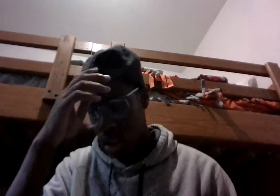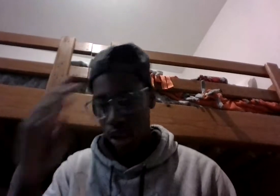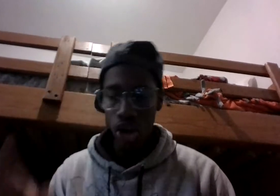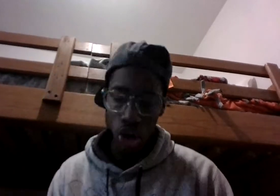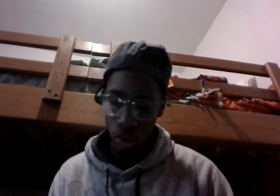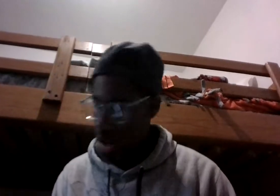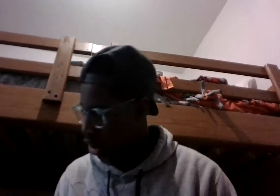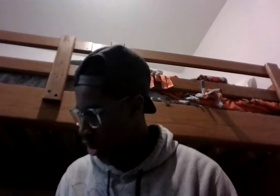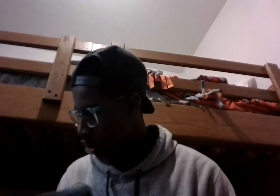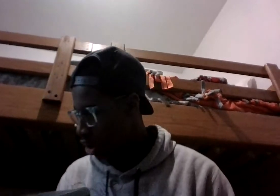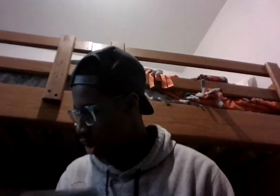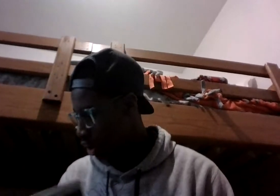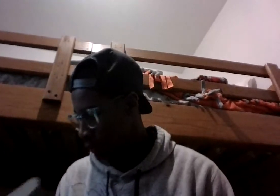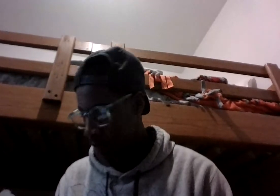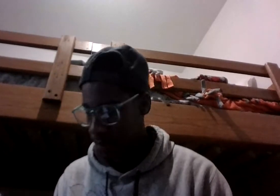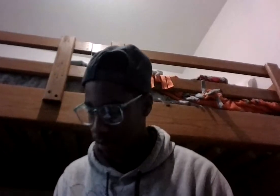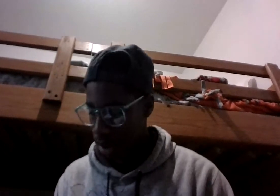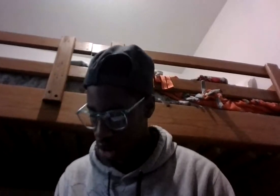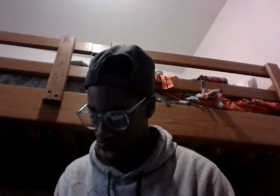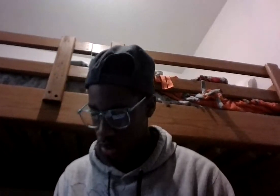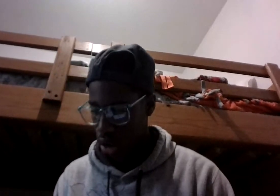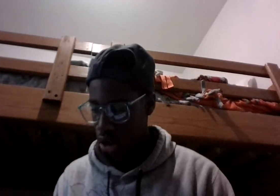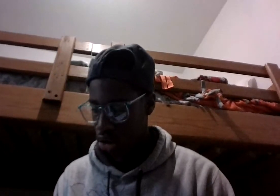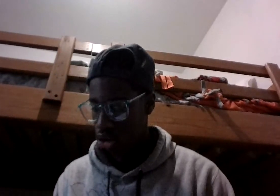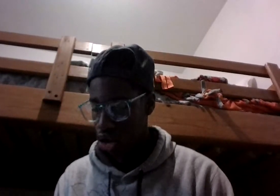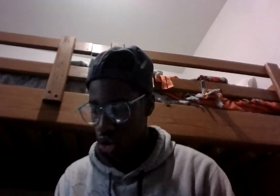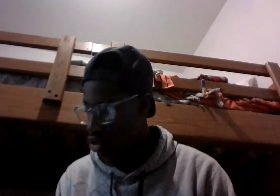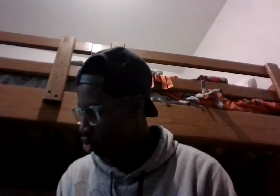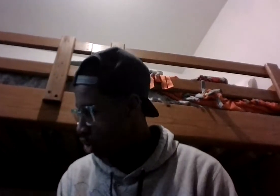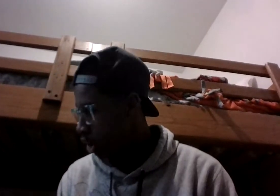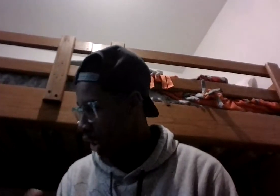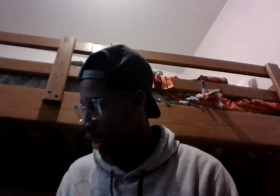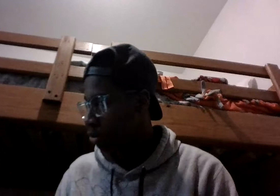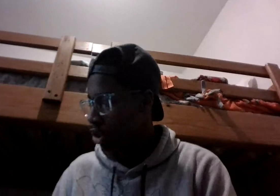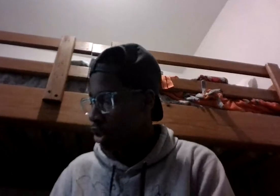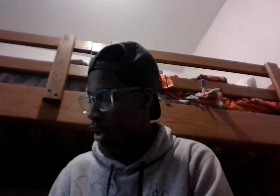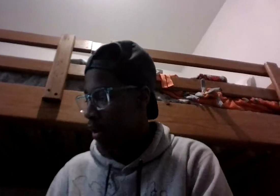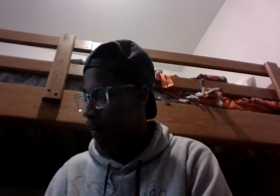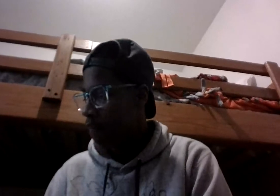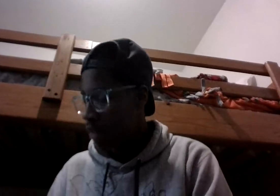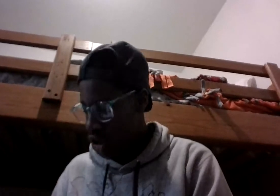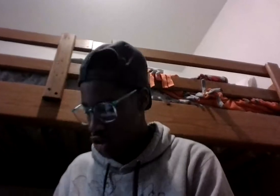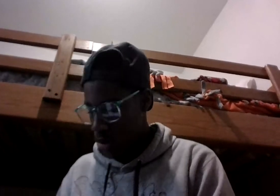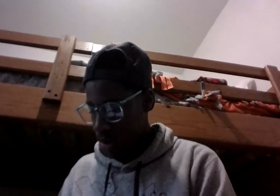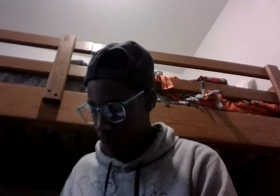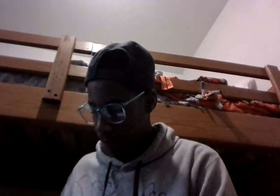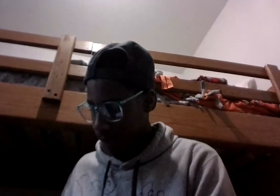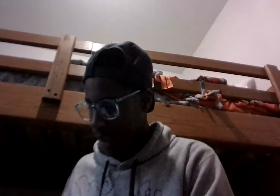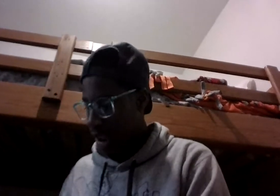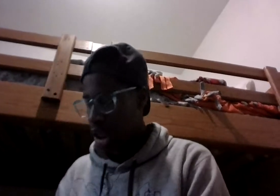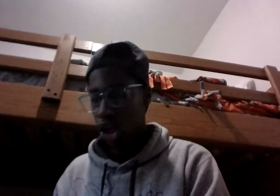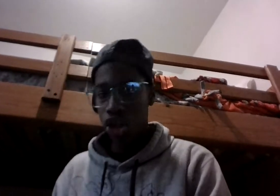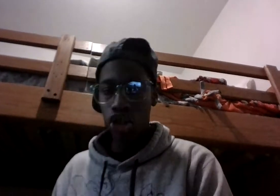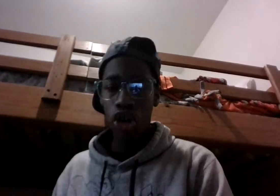get on with this today we're going to do sign language verbs so